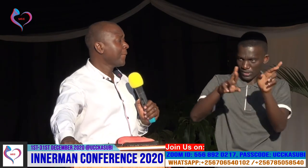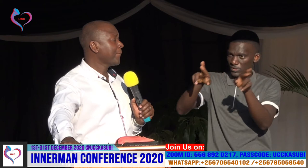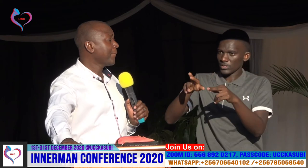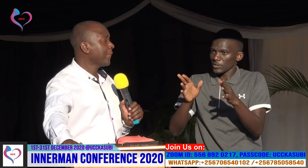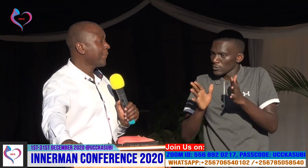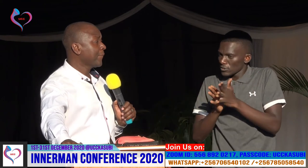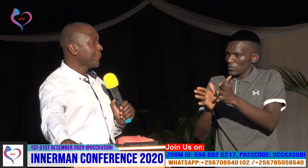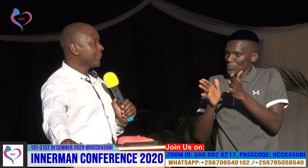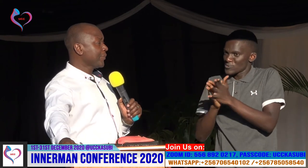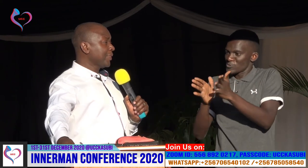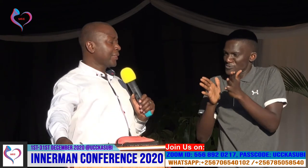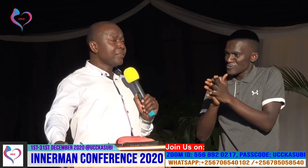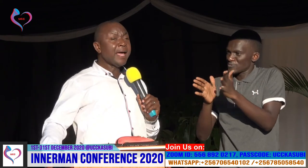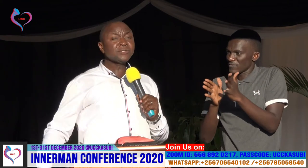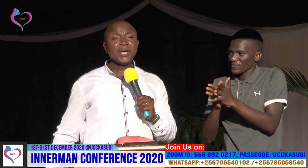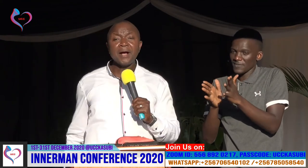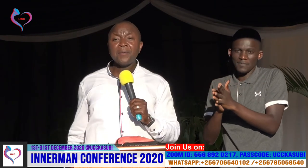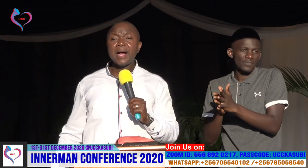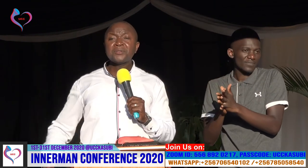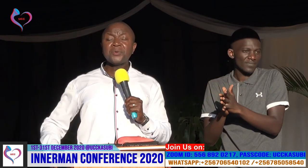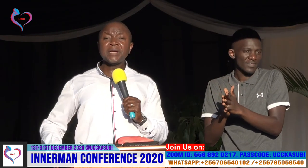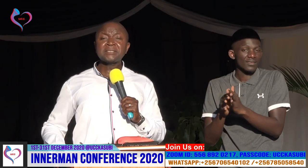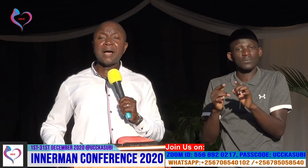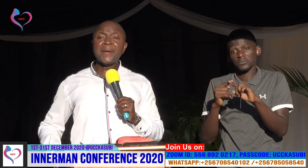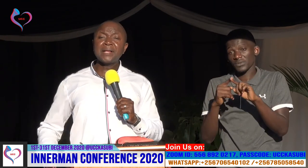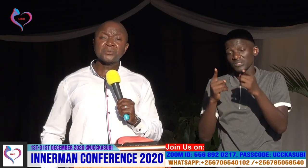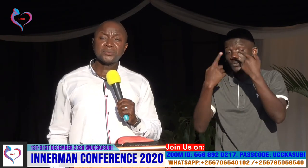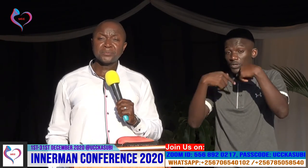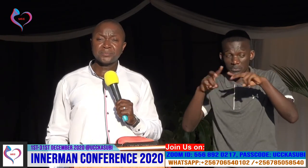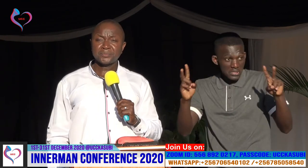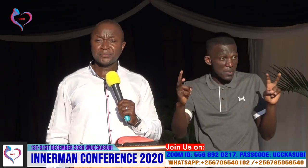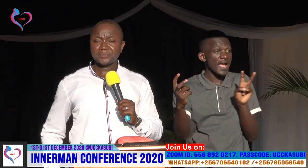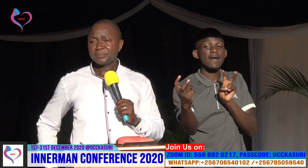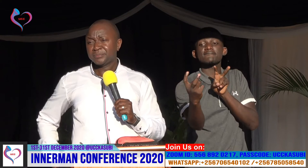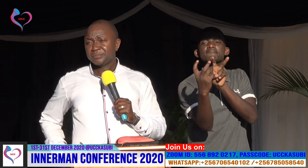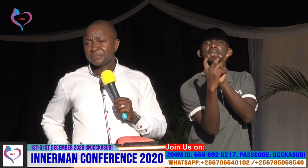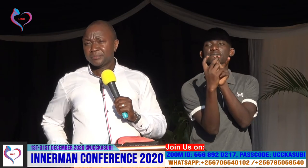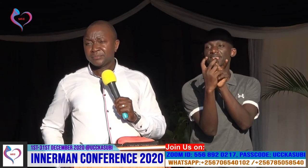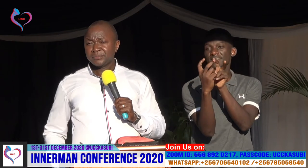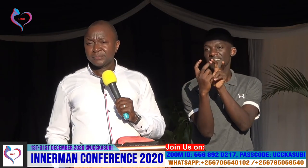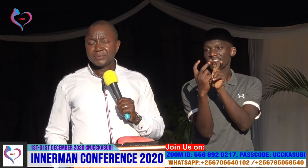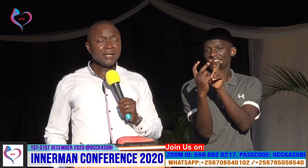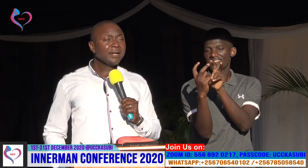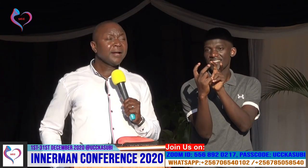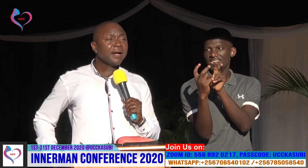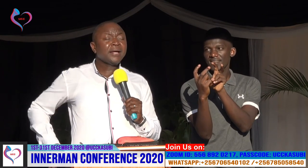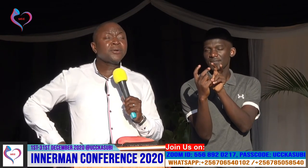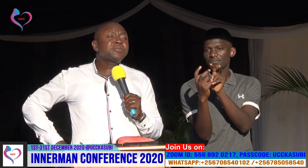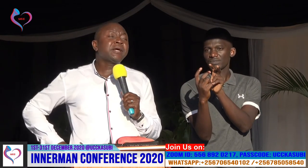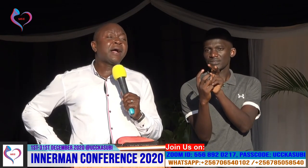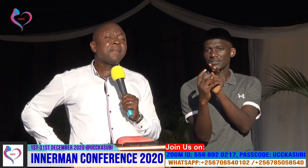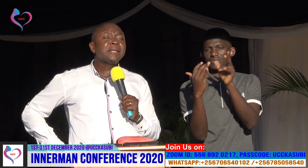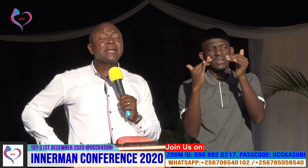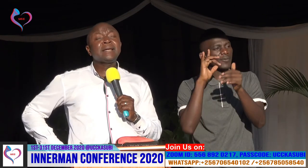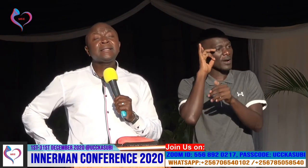Explain from the closet when we are far away. But we are going to be looking at him